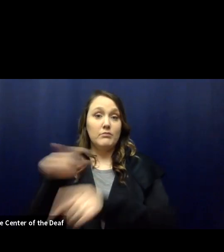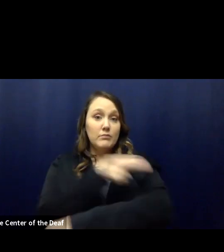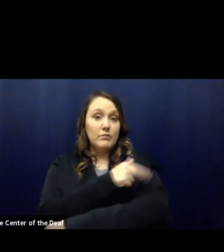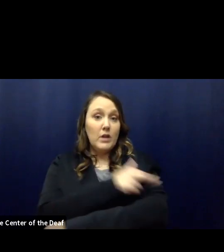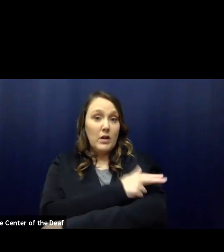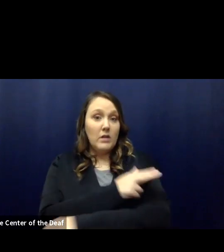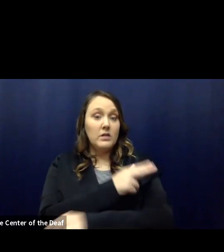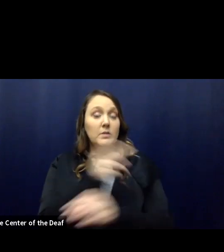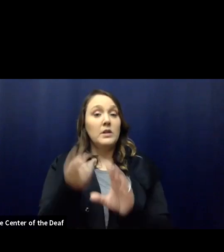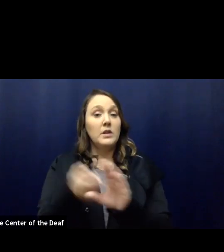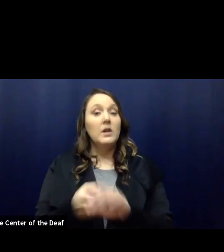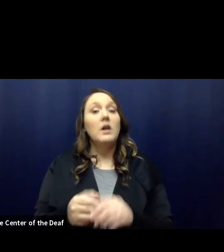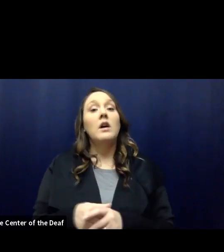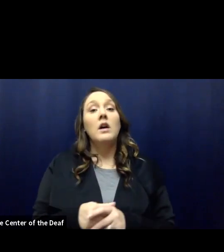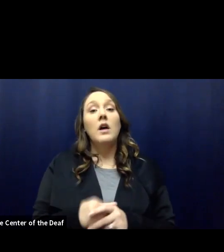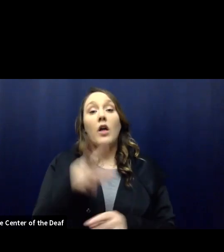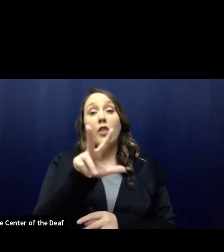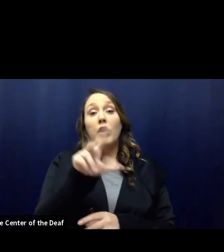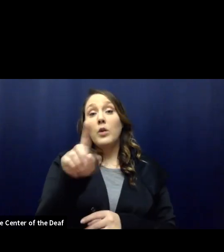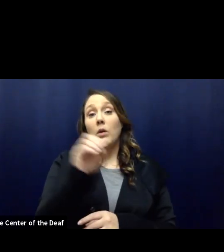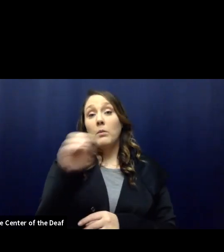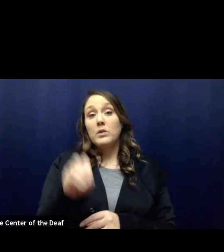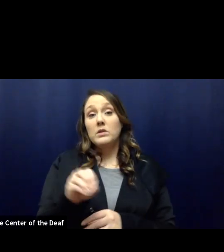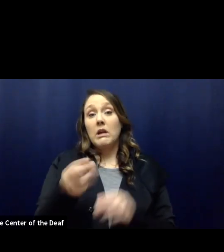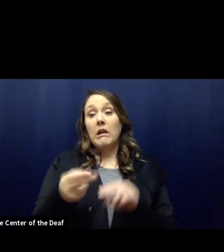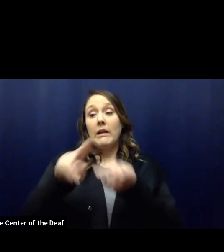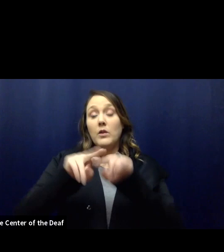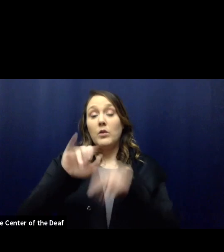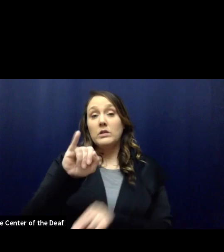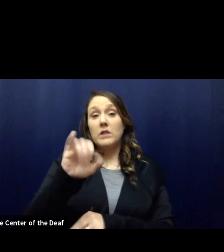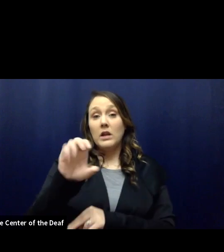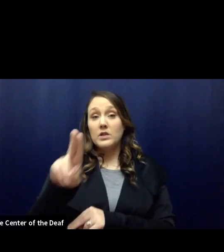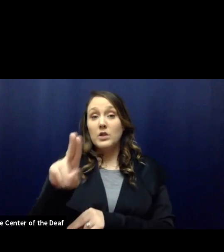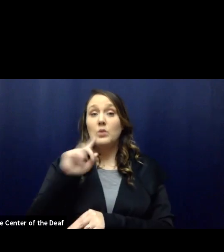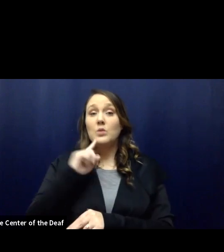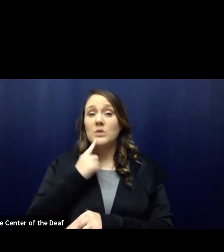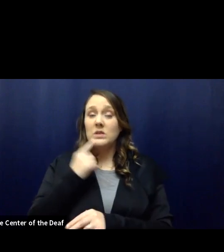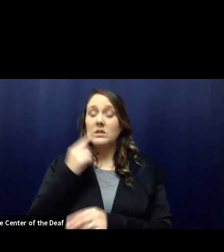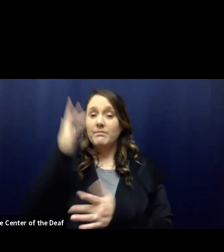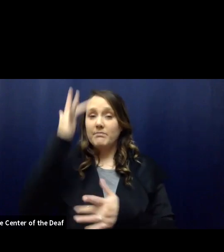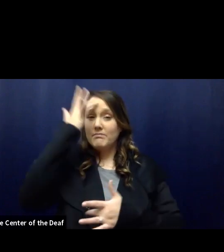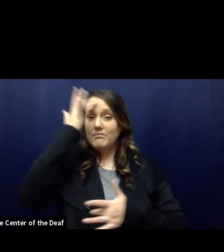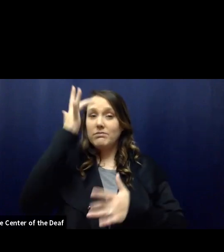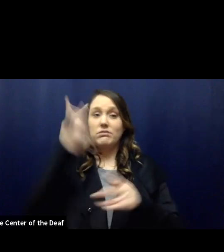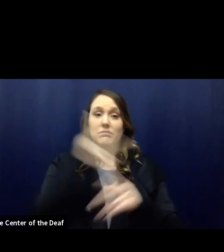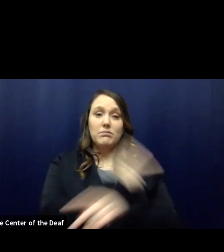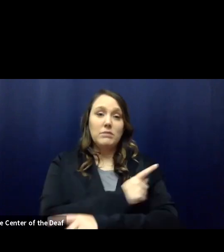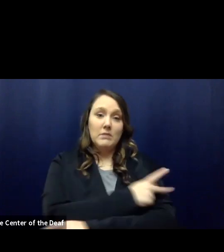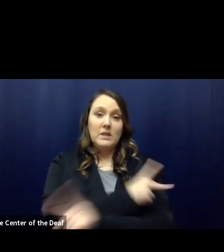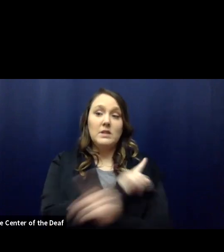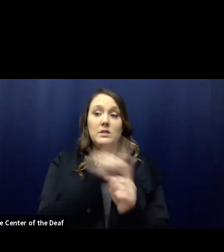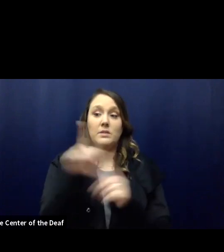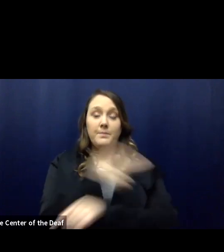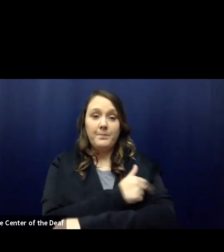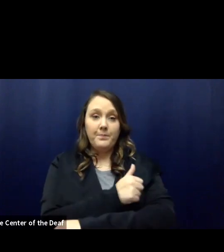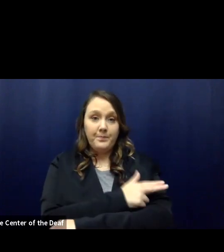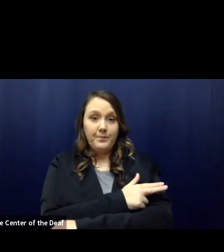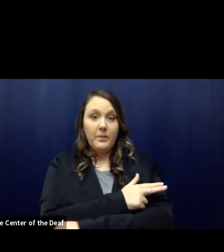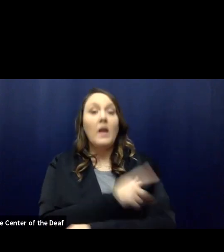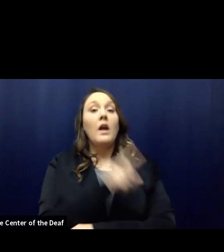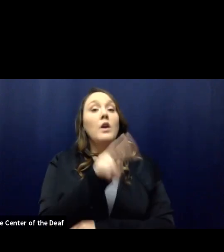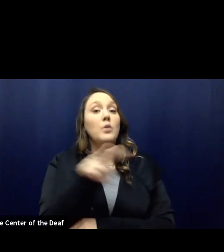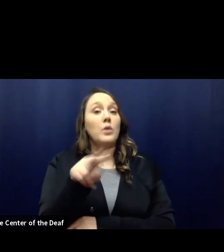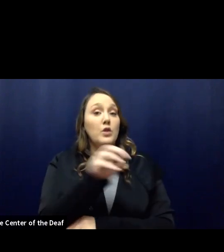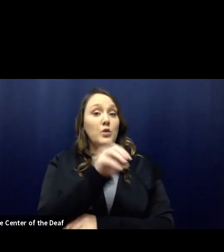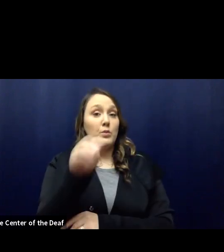31% in the number of ICU or critically ill patients that have been hospitalized, and a 22% increase